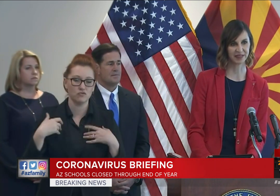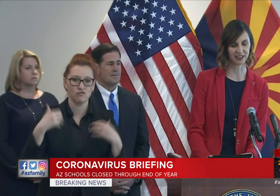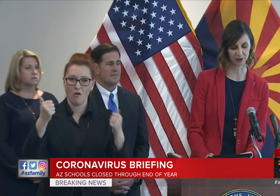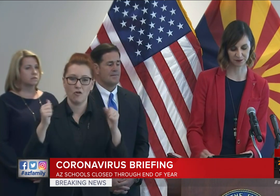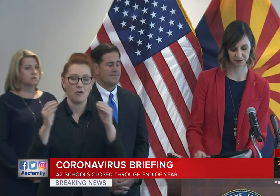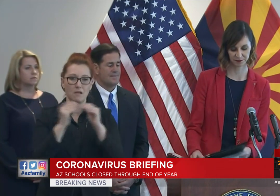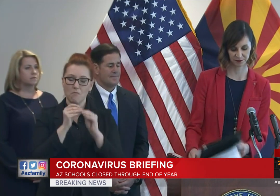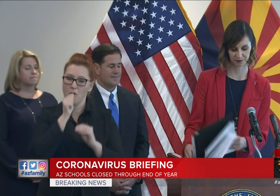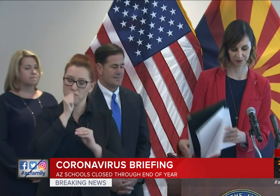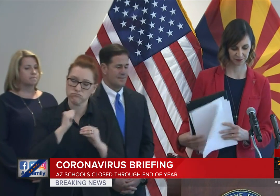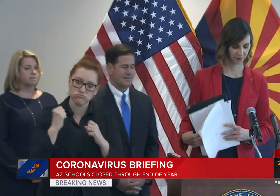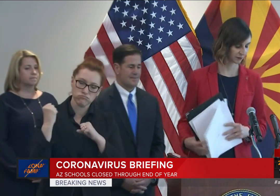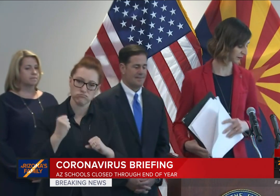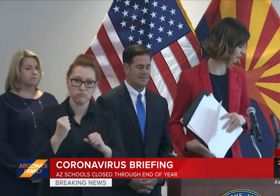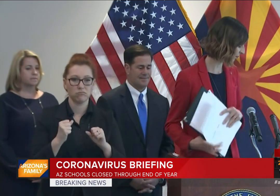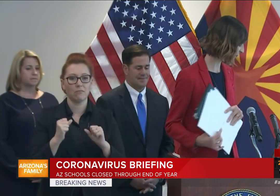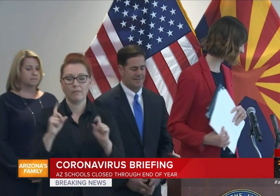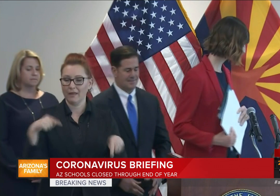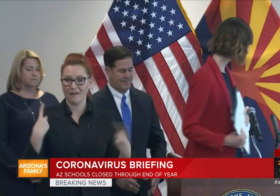Thank you.